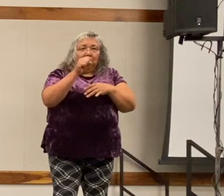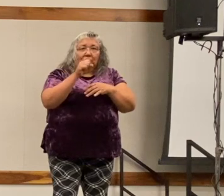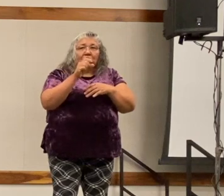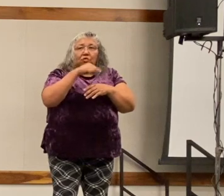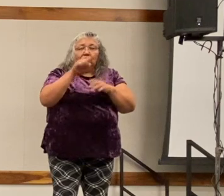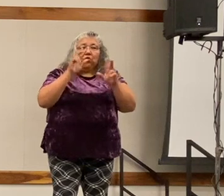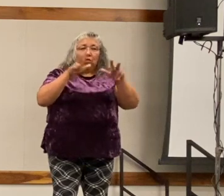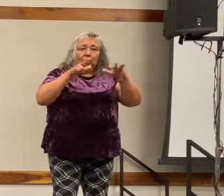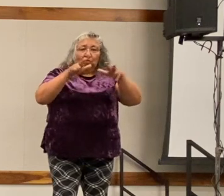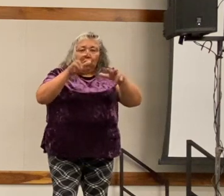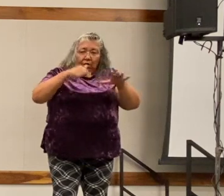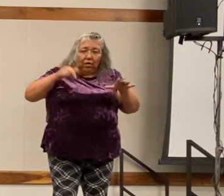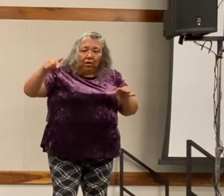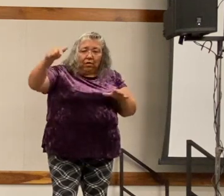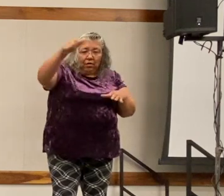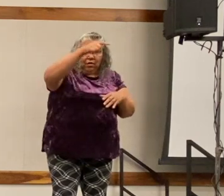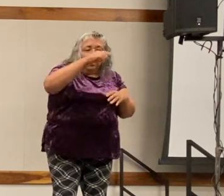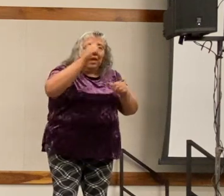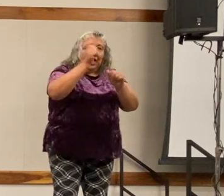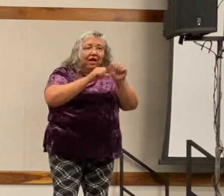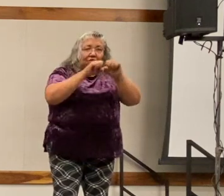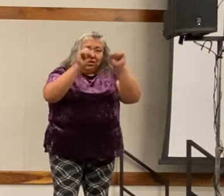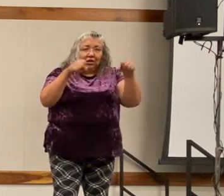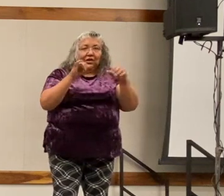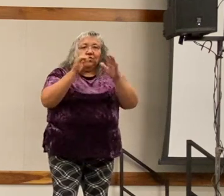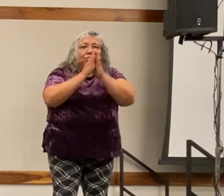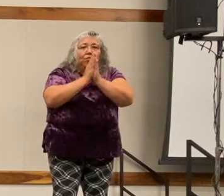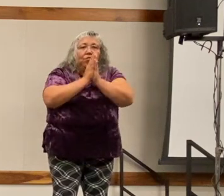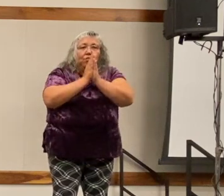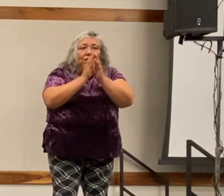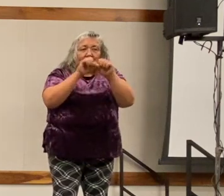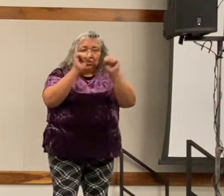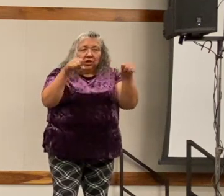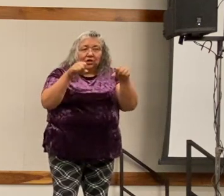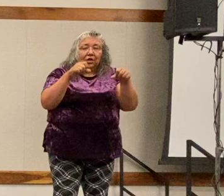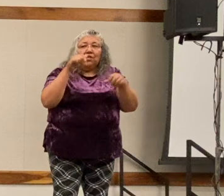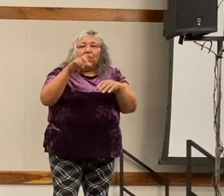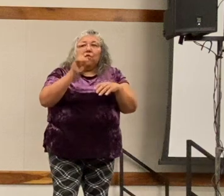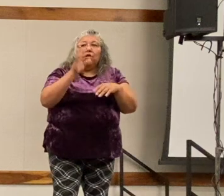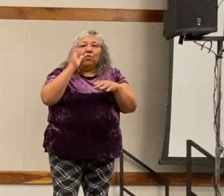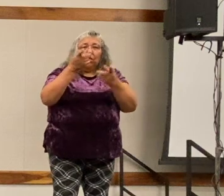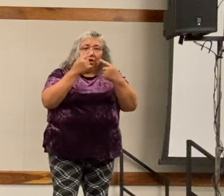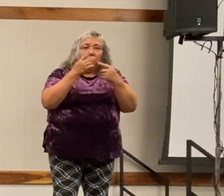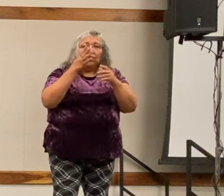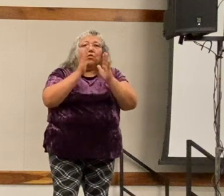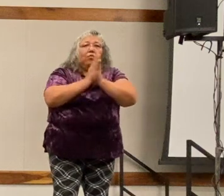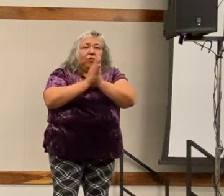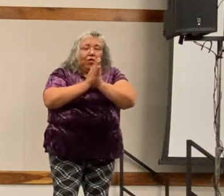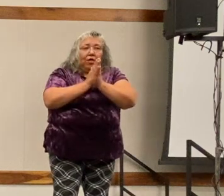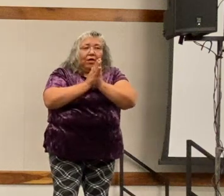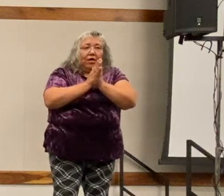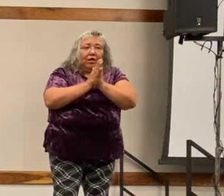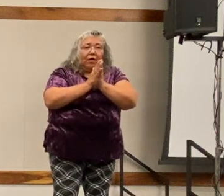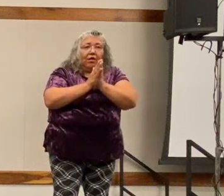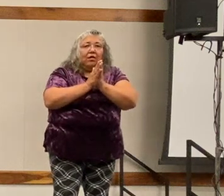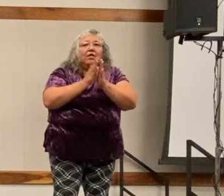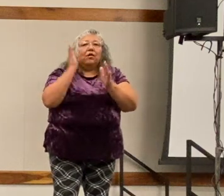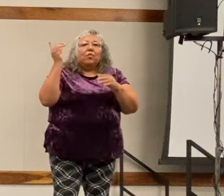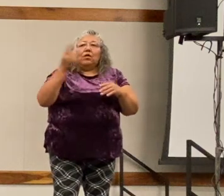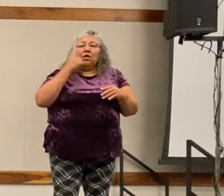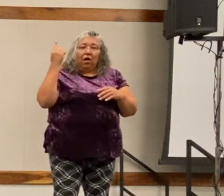you go walking around, and at every station is a prayer station. And this is where you're going to come and you're going to pray. There will be